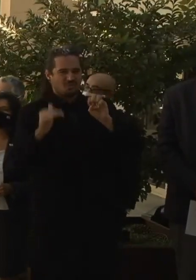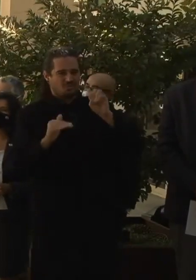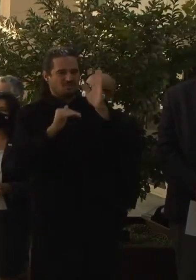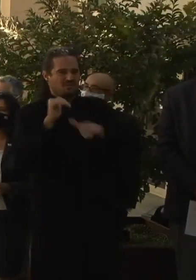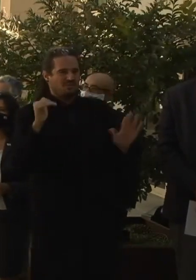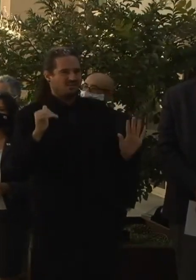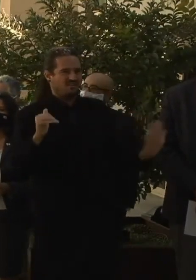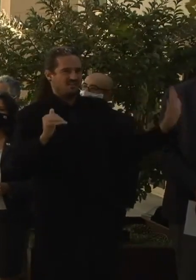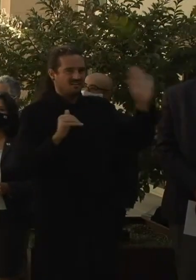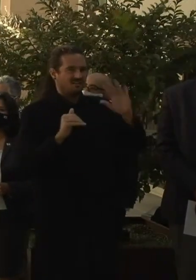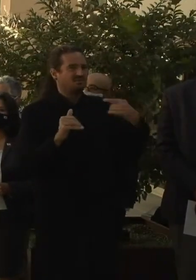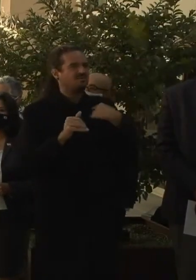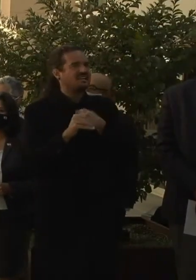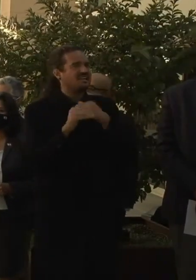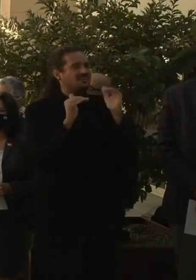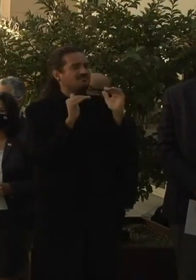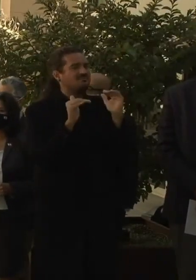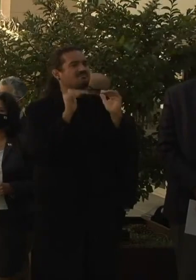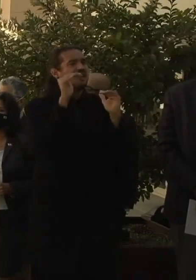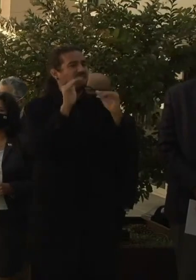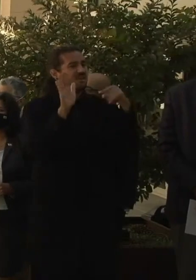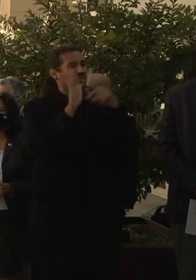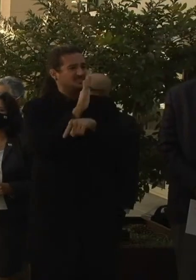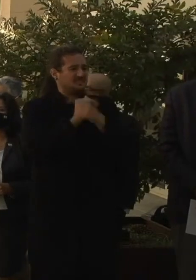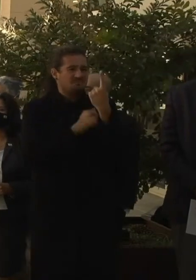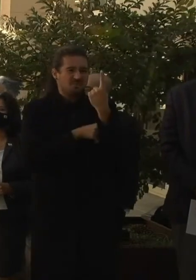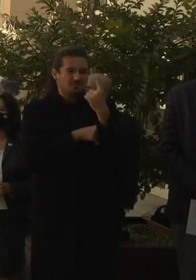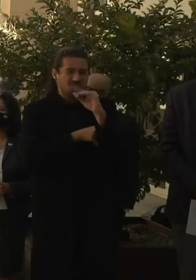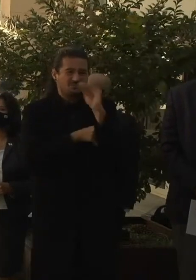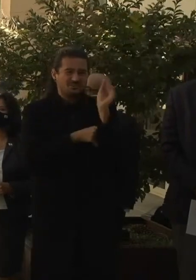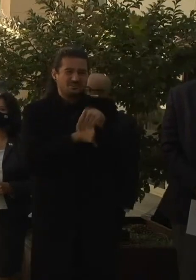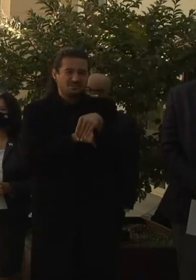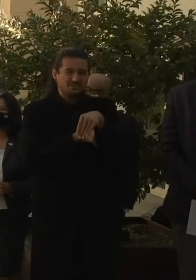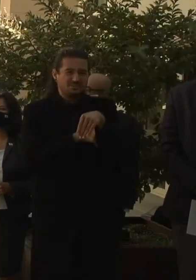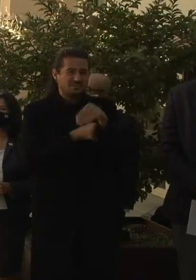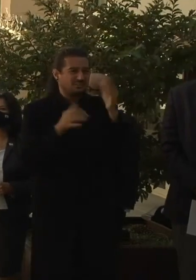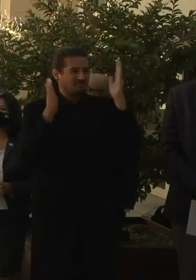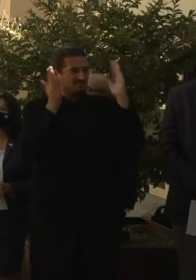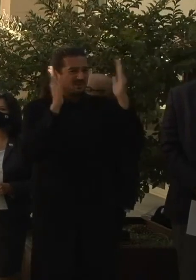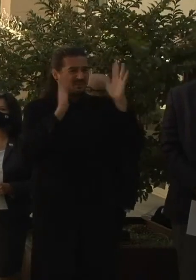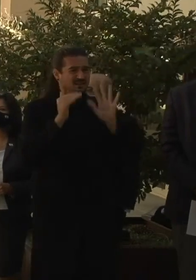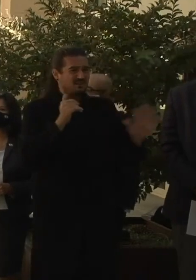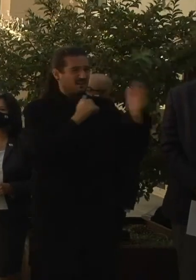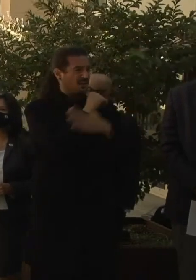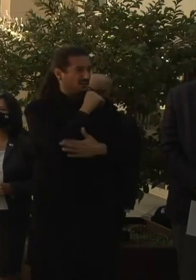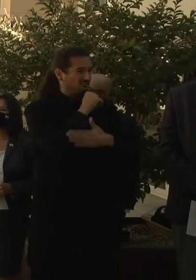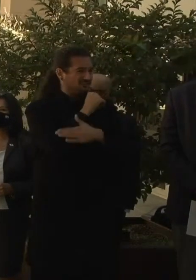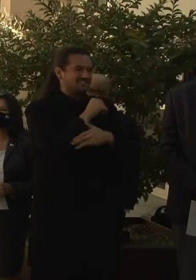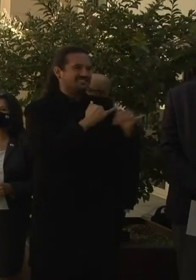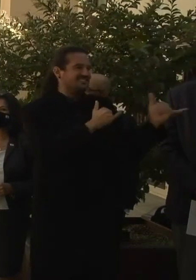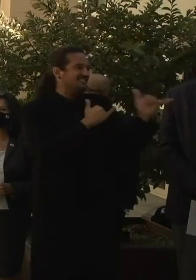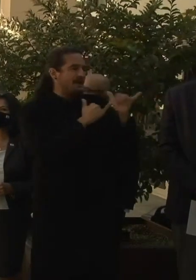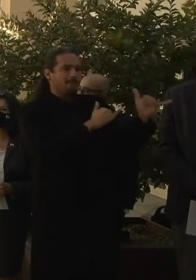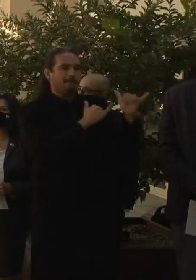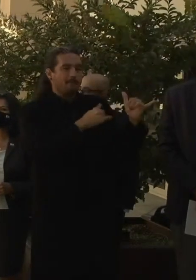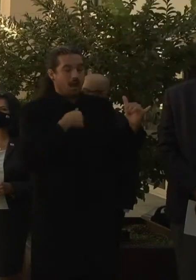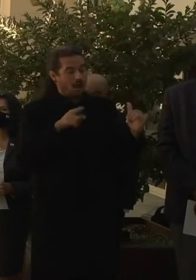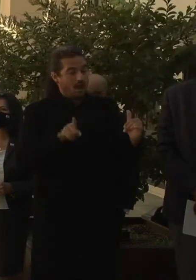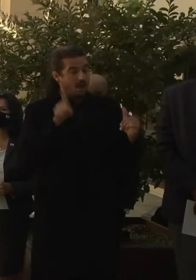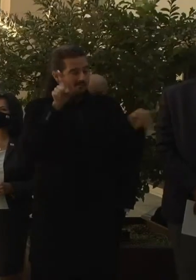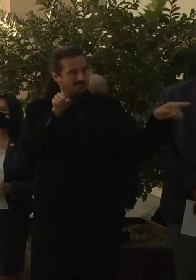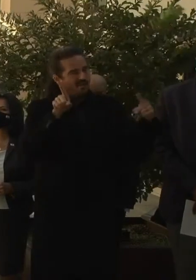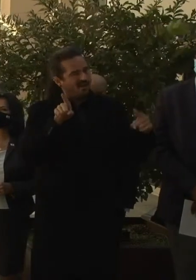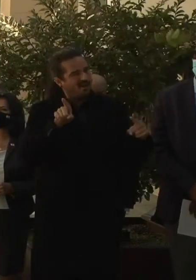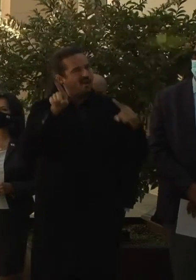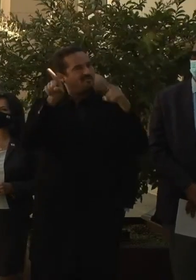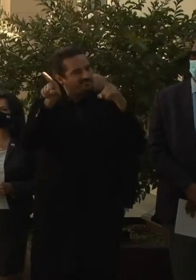nearly what the rest of the country experienced. So that's an important fact, that this is shared